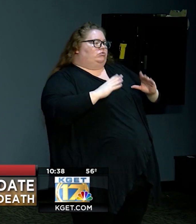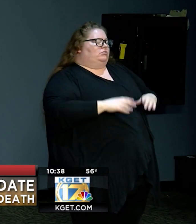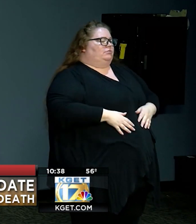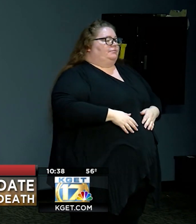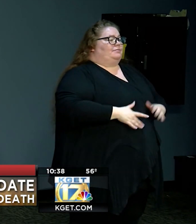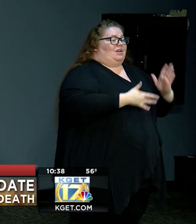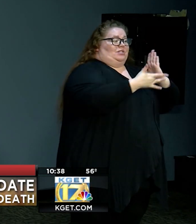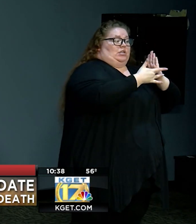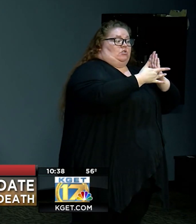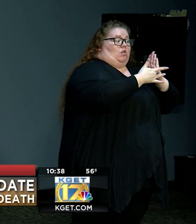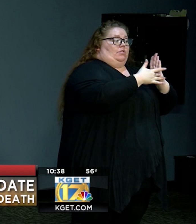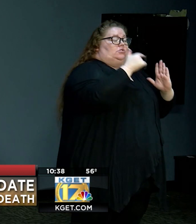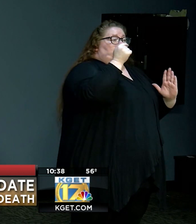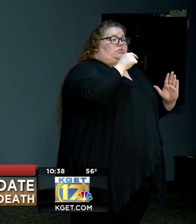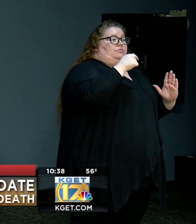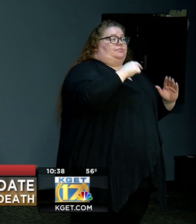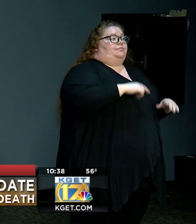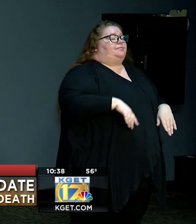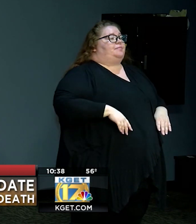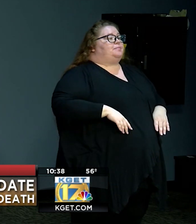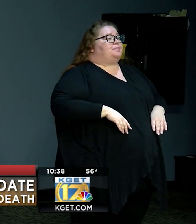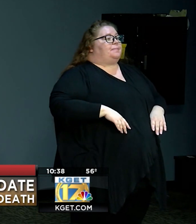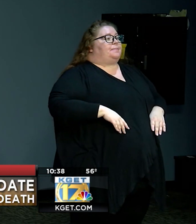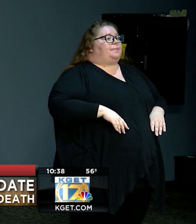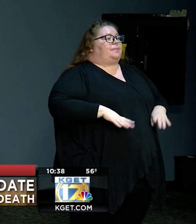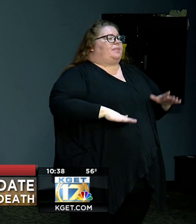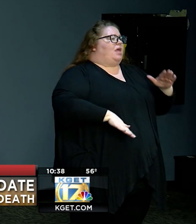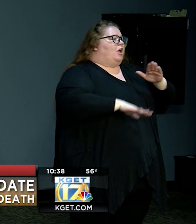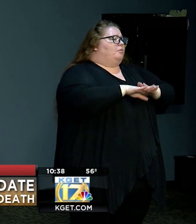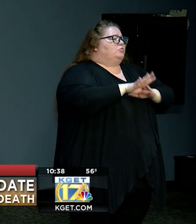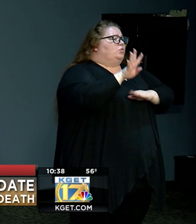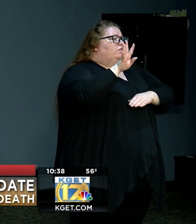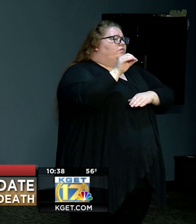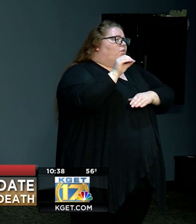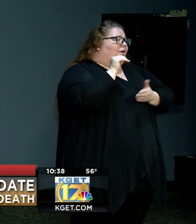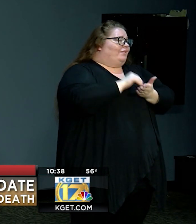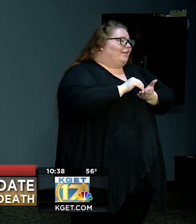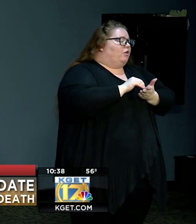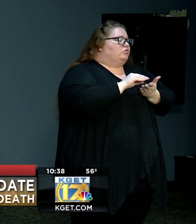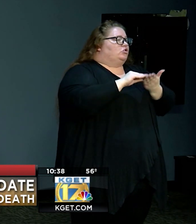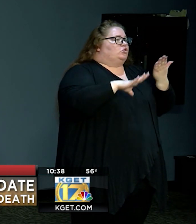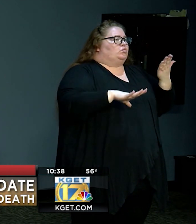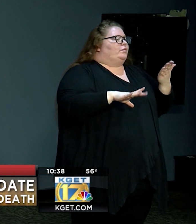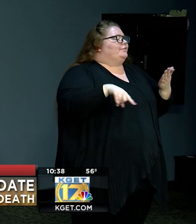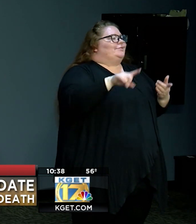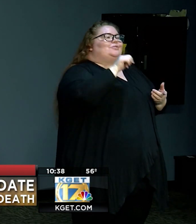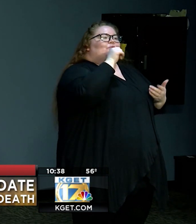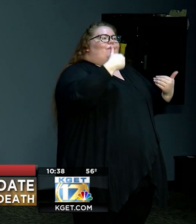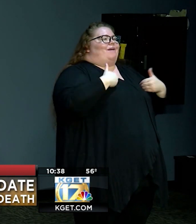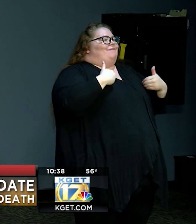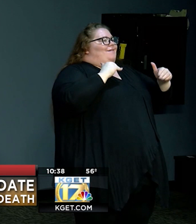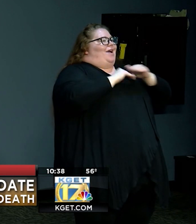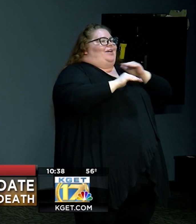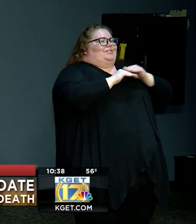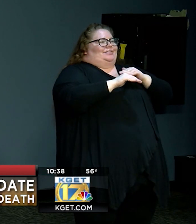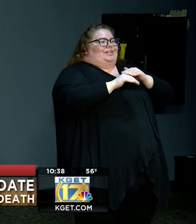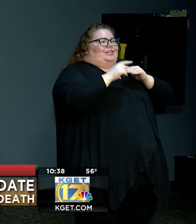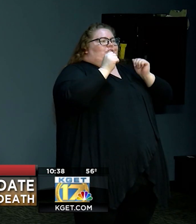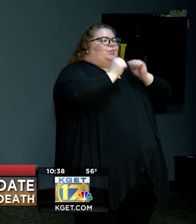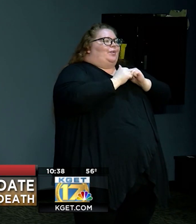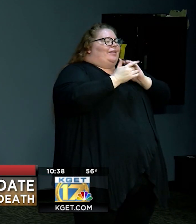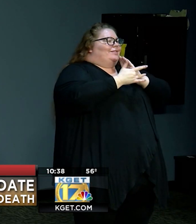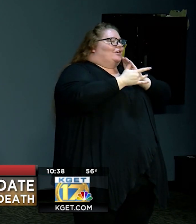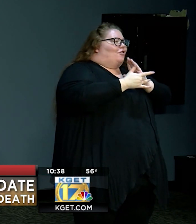technology, we know that up to 40,000 students within our county do not have access to devices